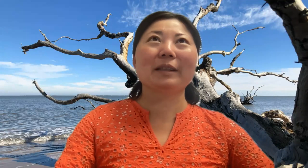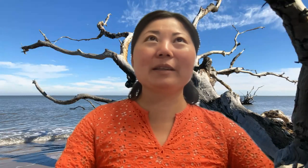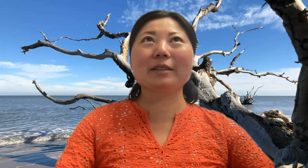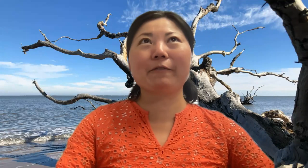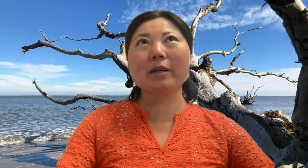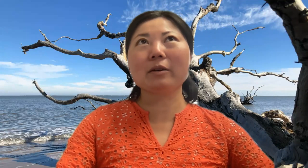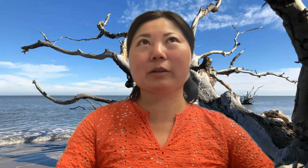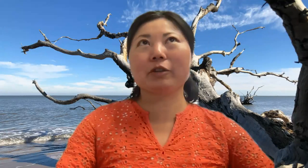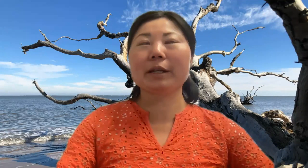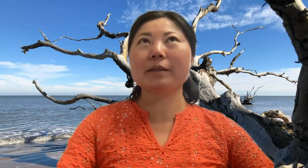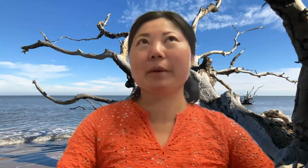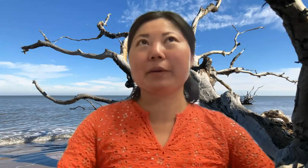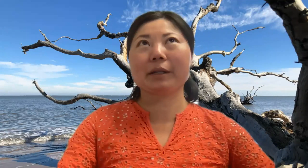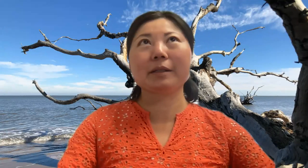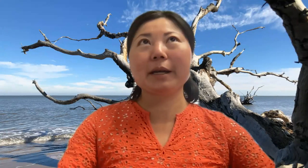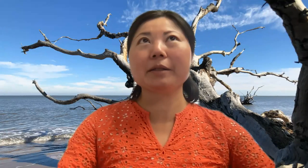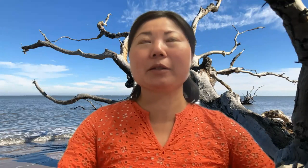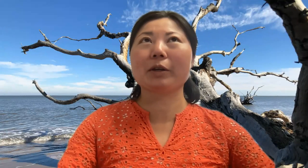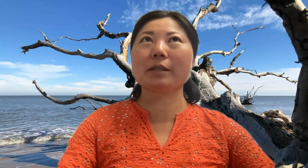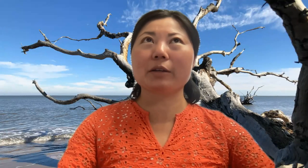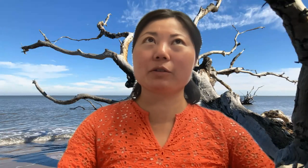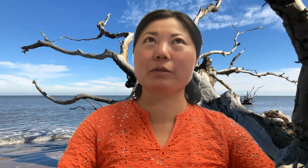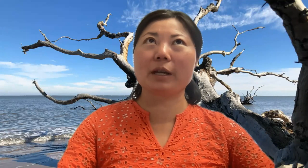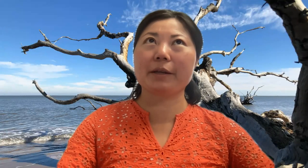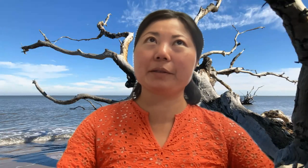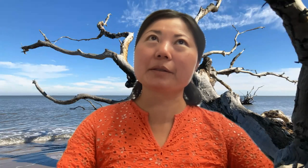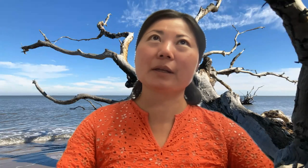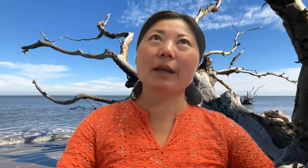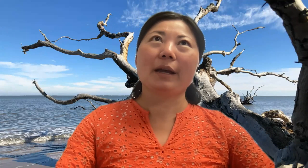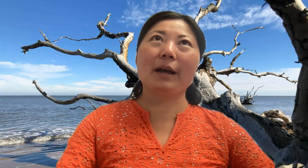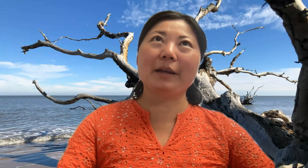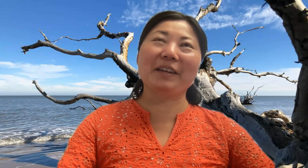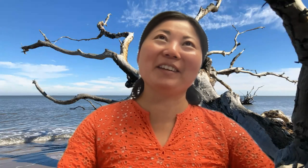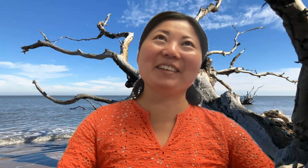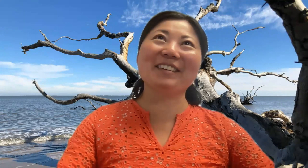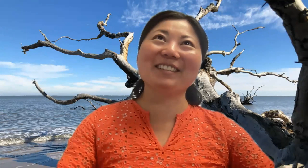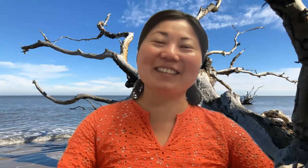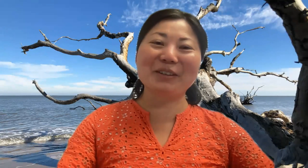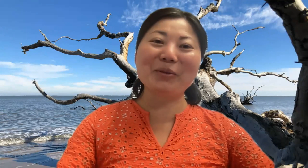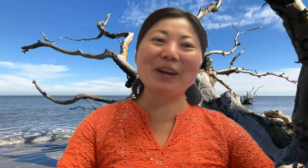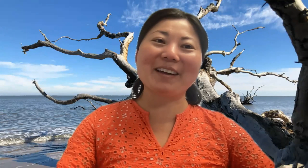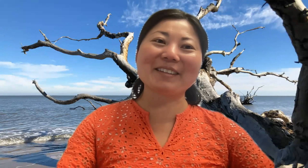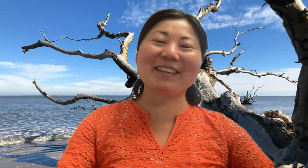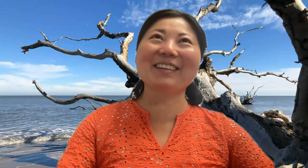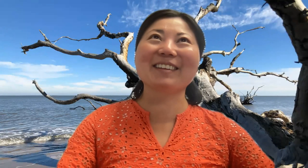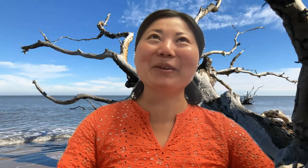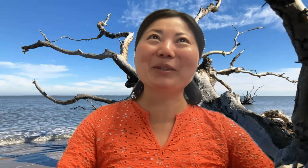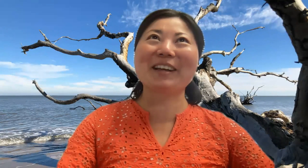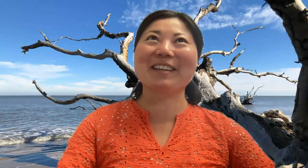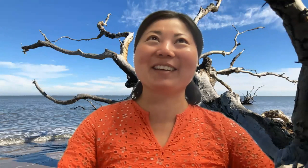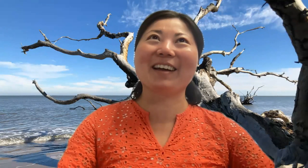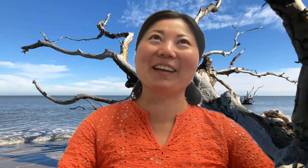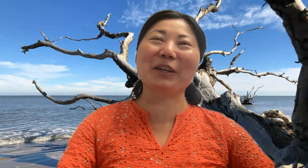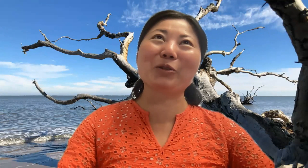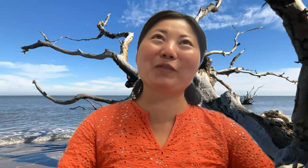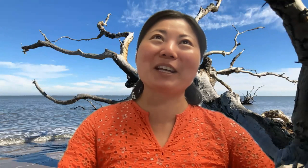do this field of Chinese American science and transnational science in the US. I think in the old